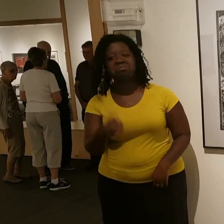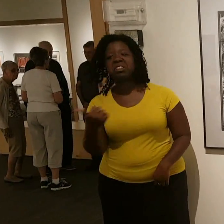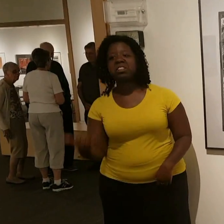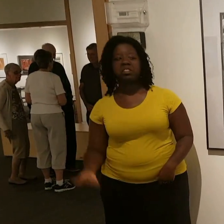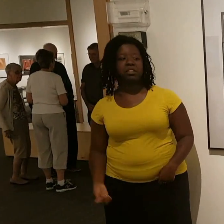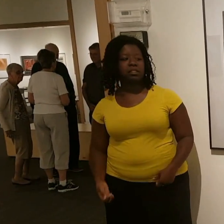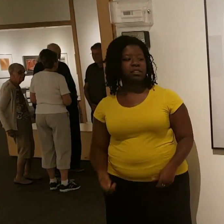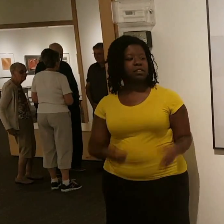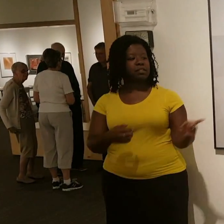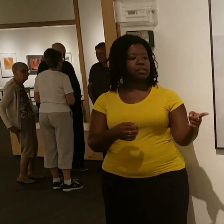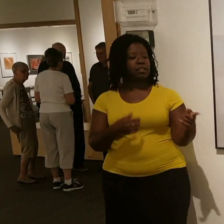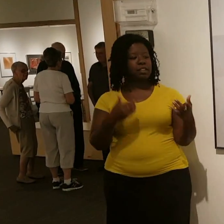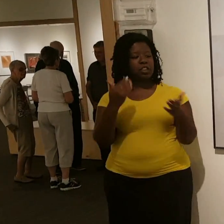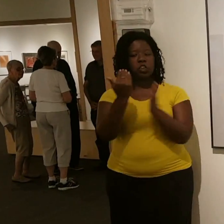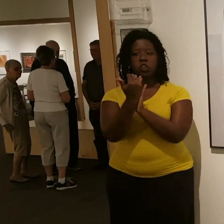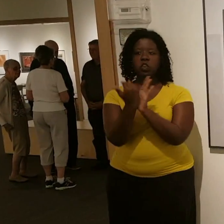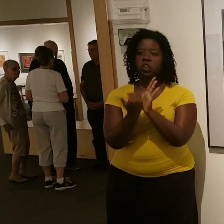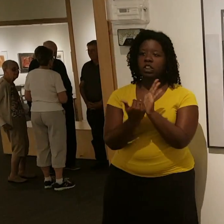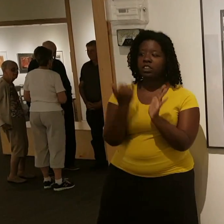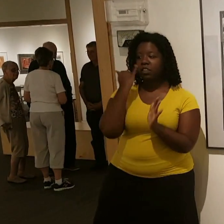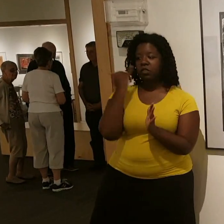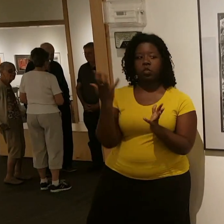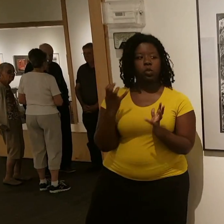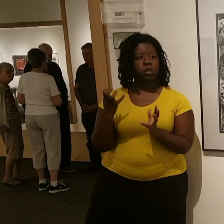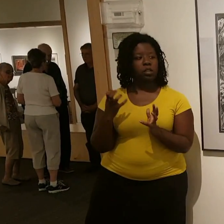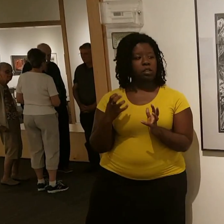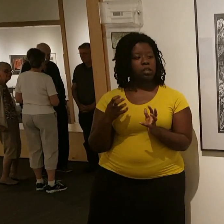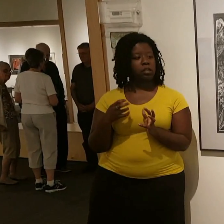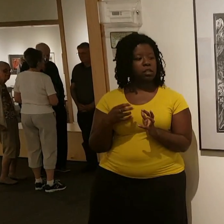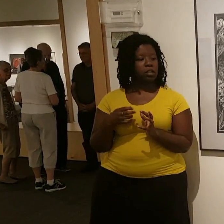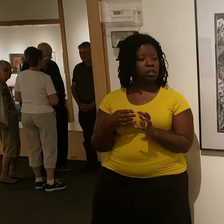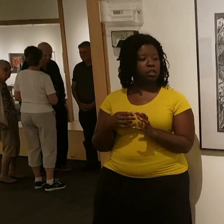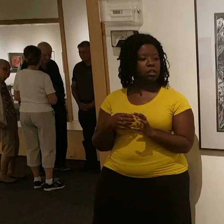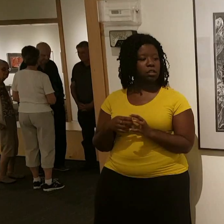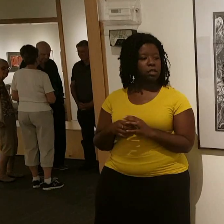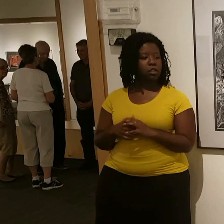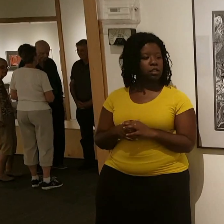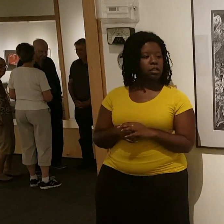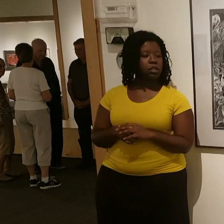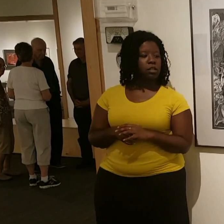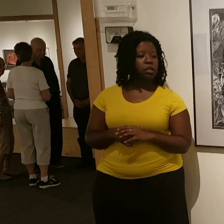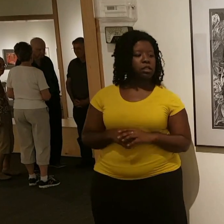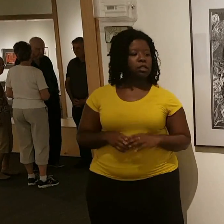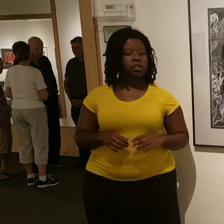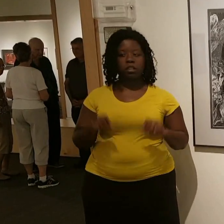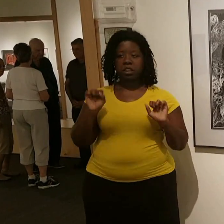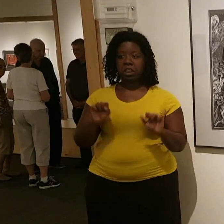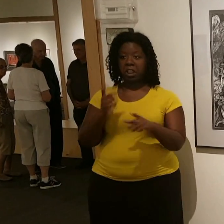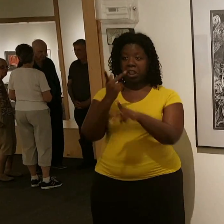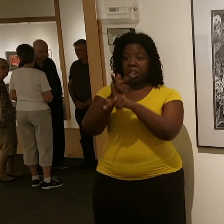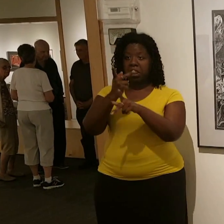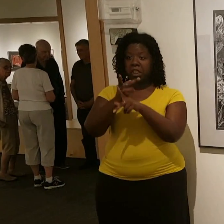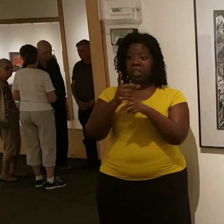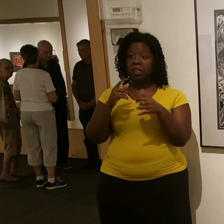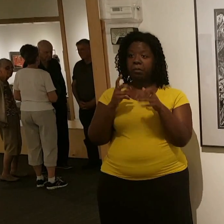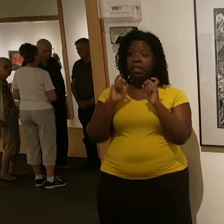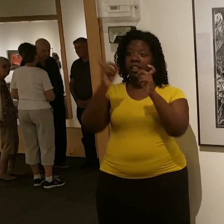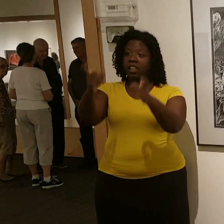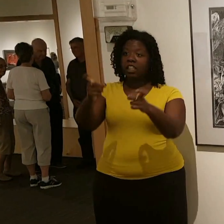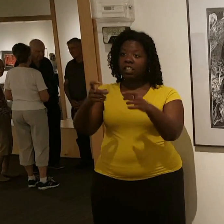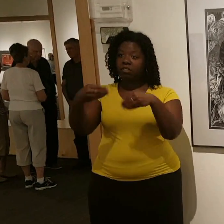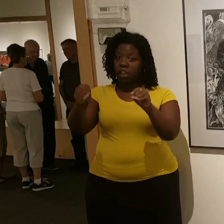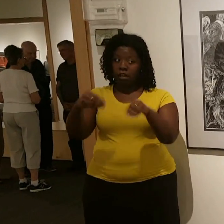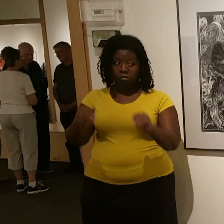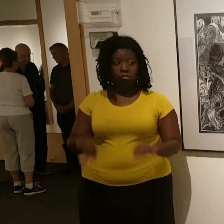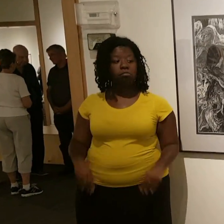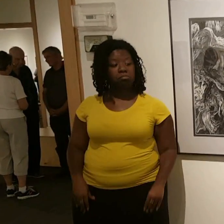What else? Here's my list, if anybody wants. Is that something we could keep at the gift shop too for people? Oh, that- that's a good